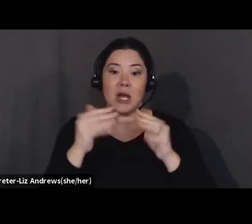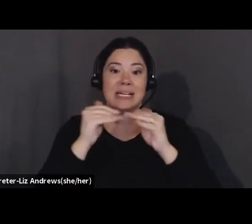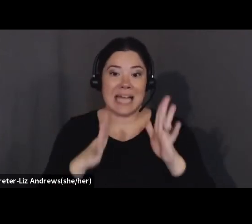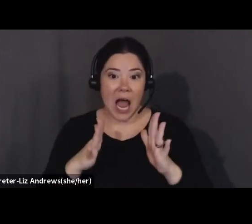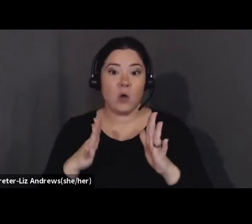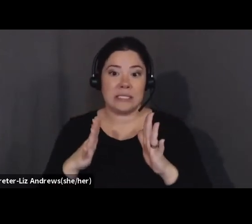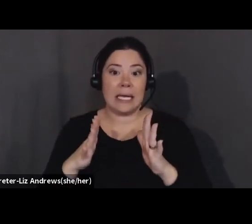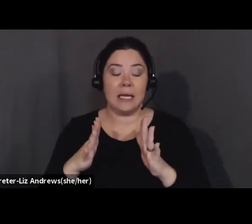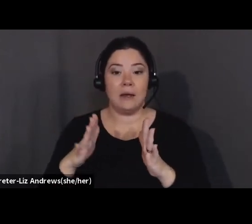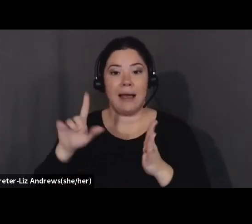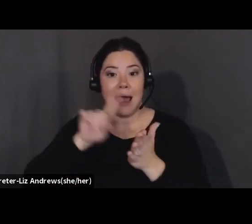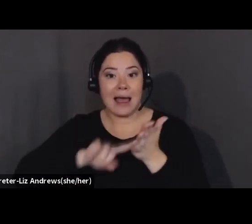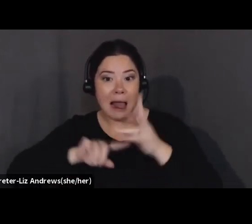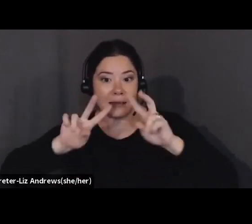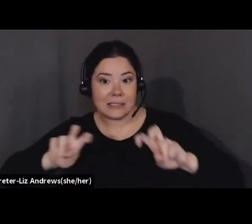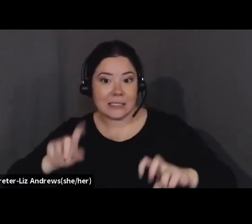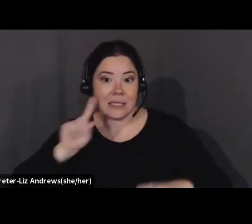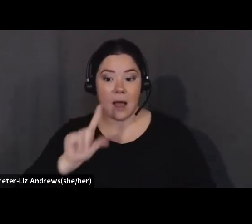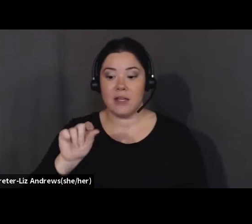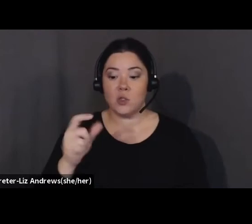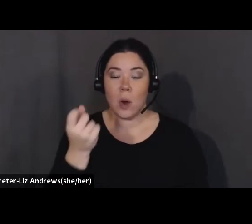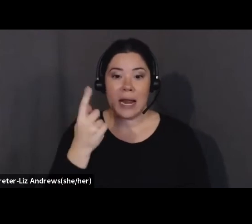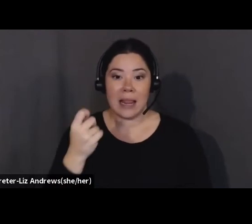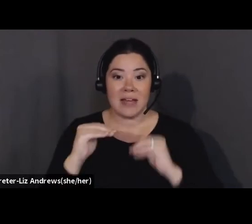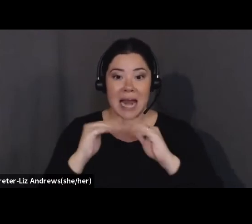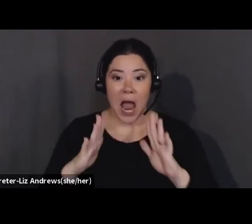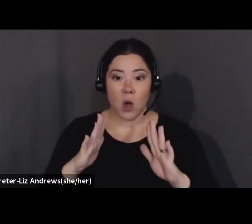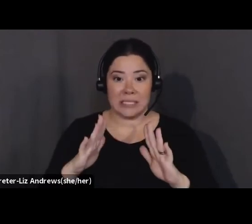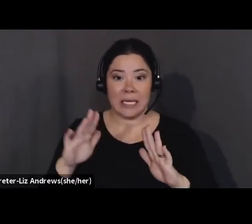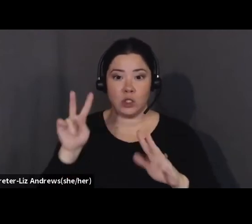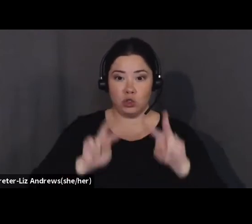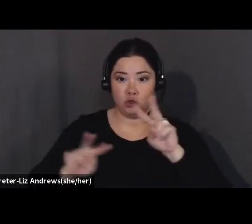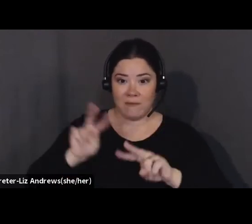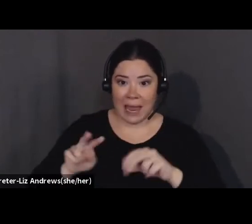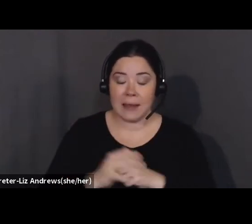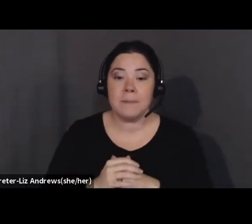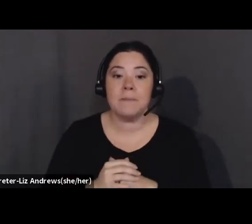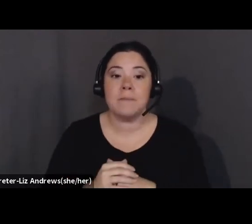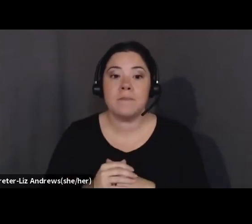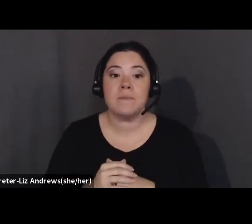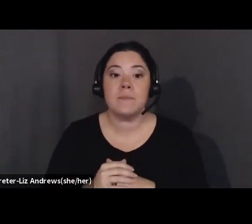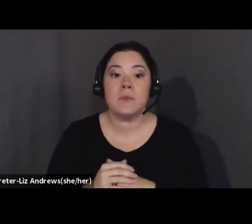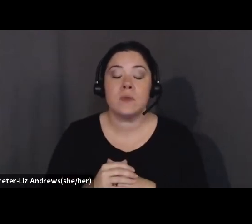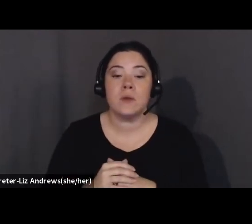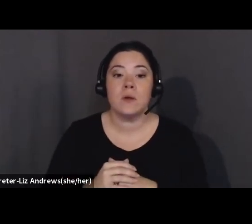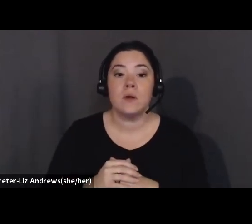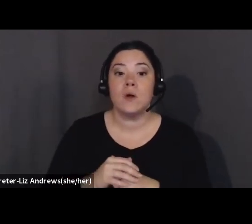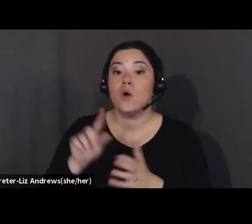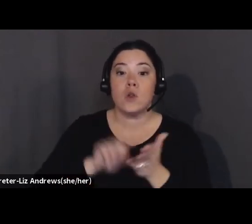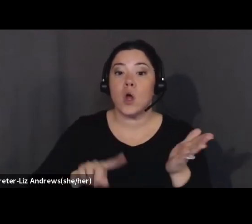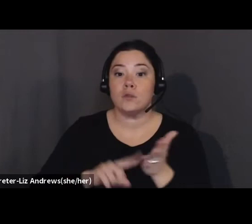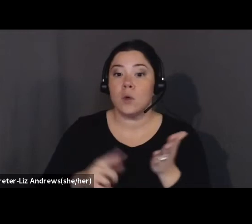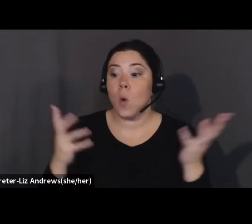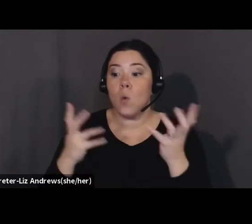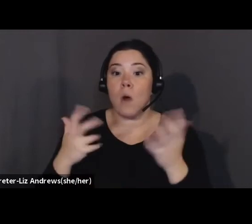the 2011 American Housing Survey looked at the prevalence of features that make units